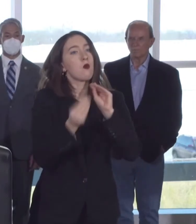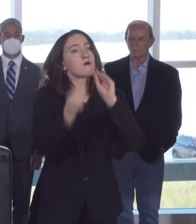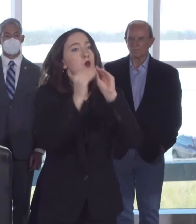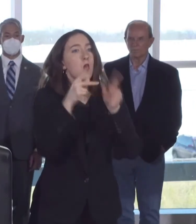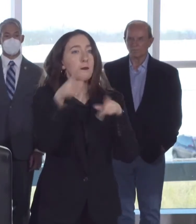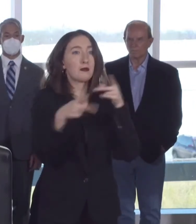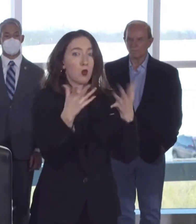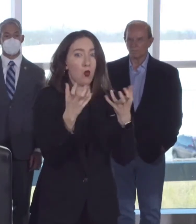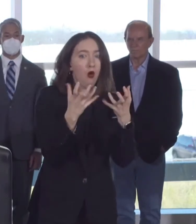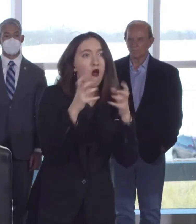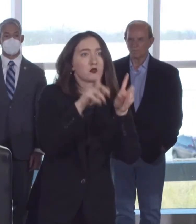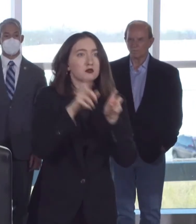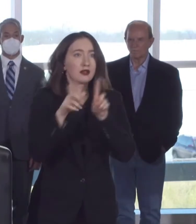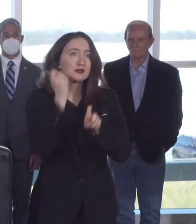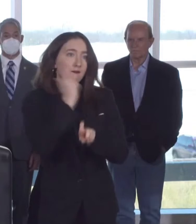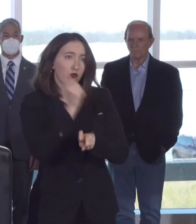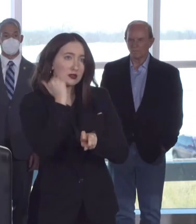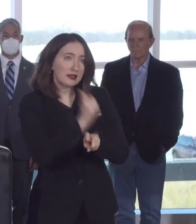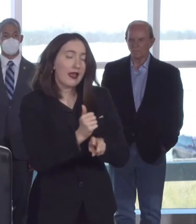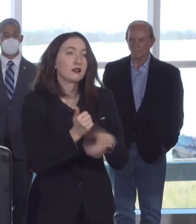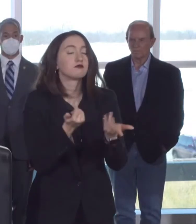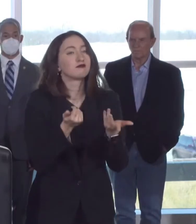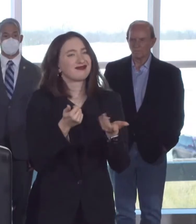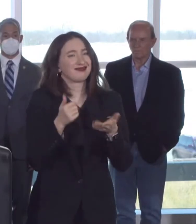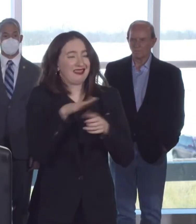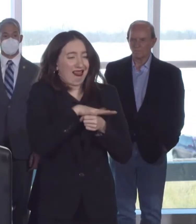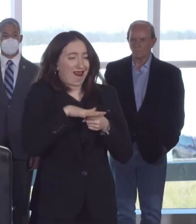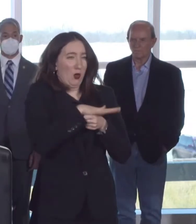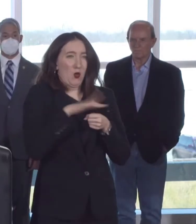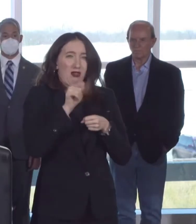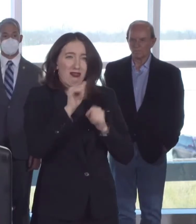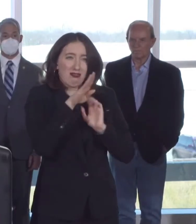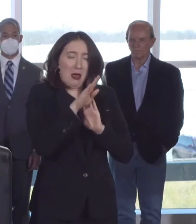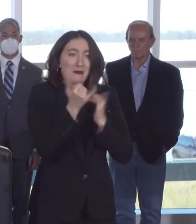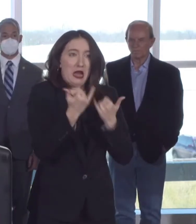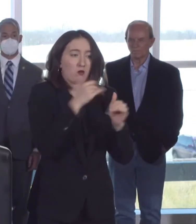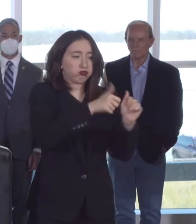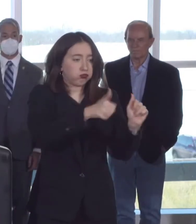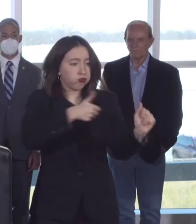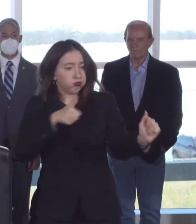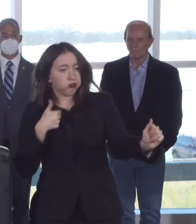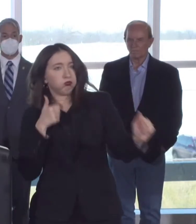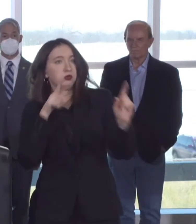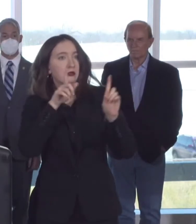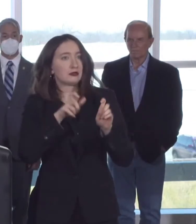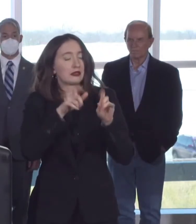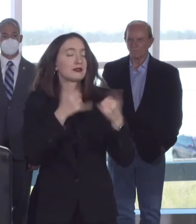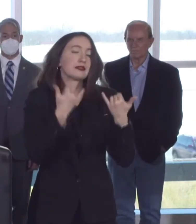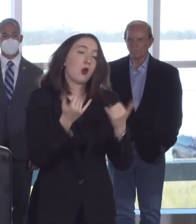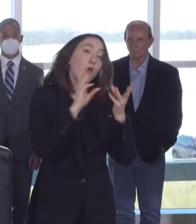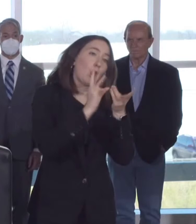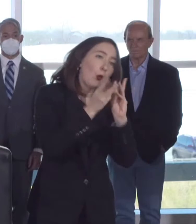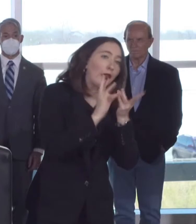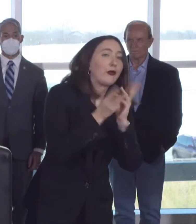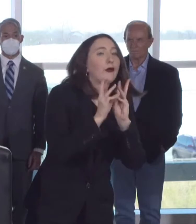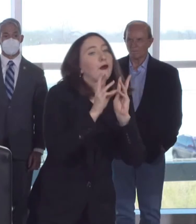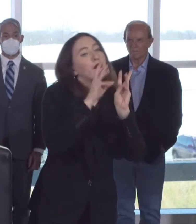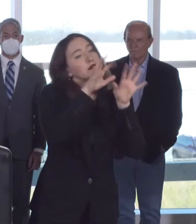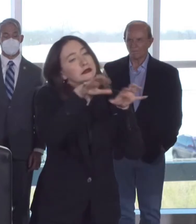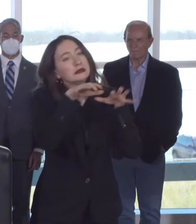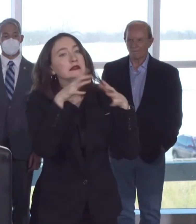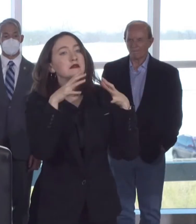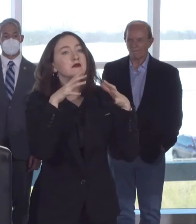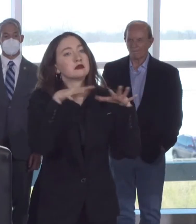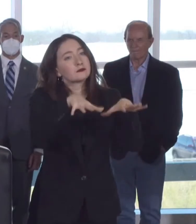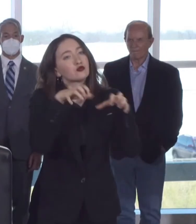every day, and you've heard that already. Area labs are dealing with a backlog of tests compounded by inclement weather and reported staffing shortages, and we are